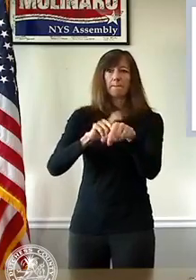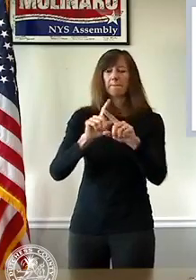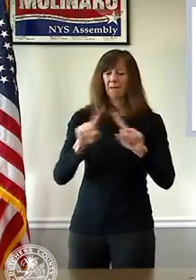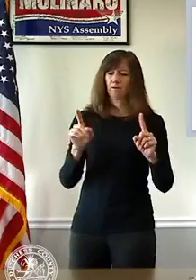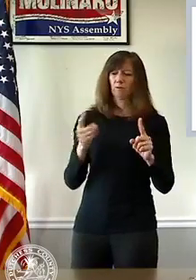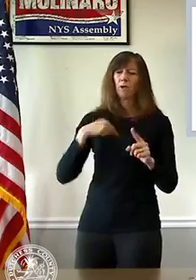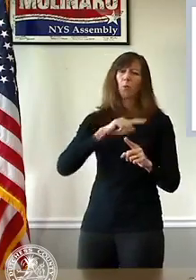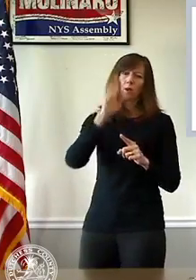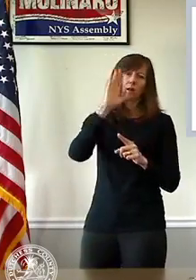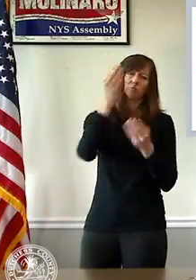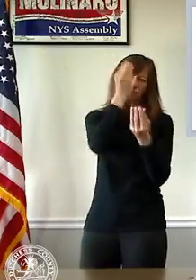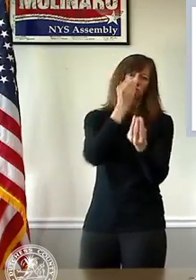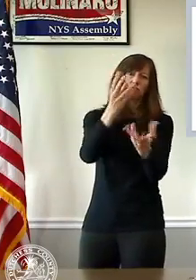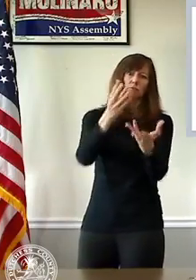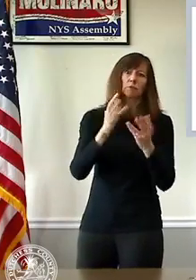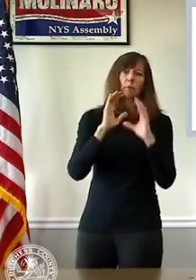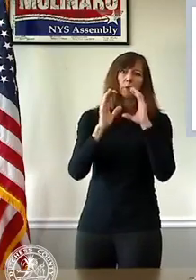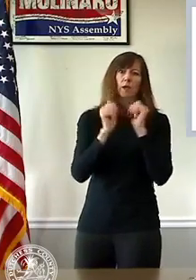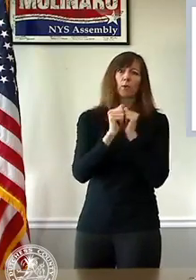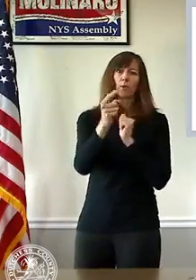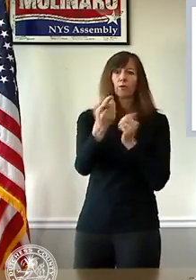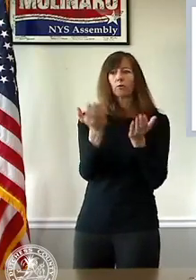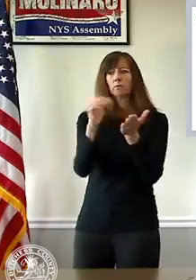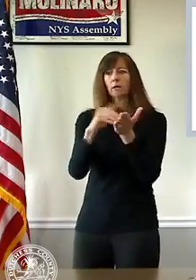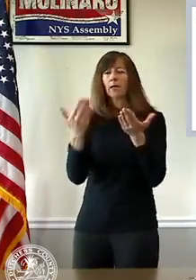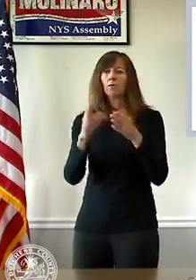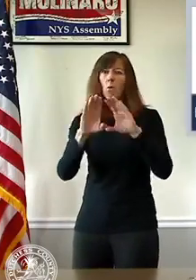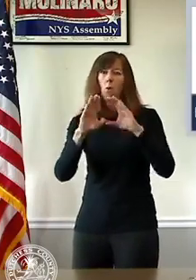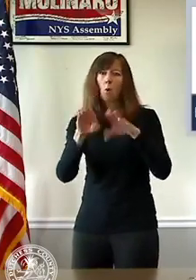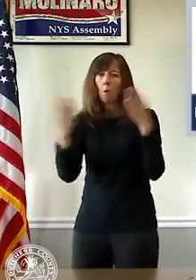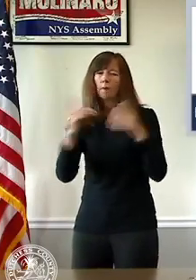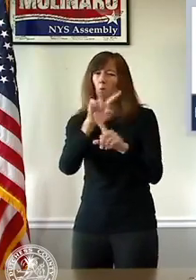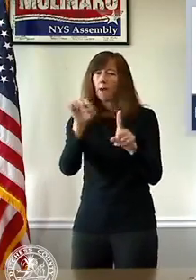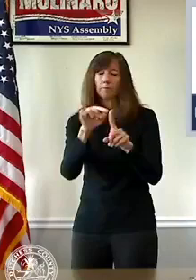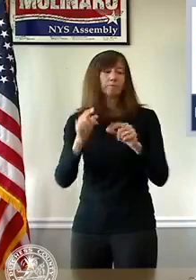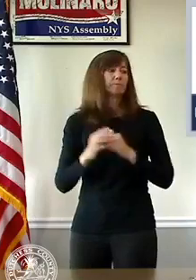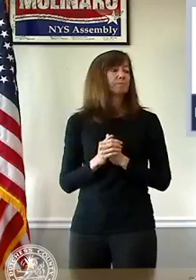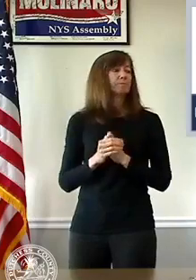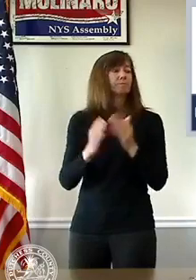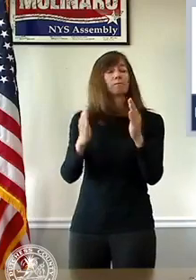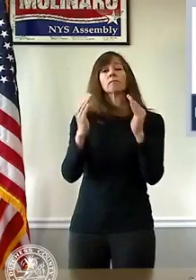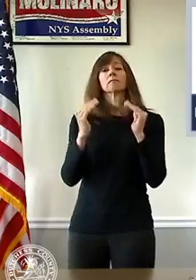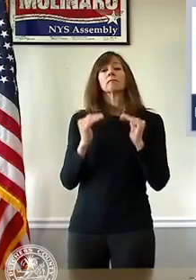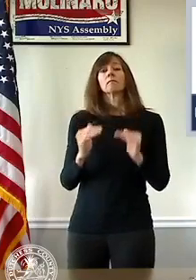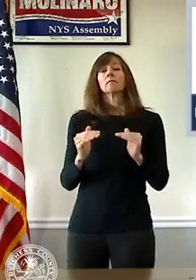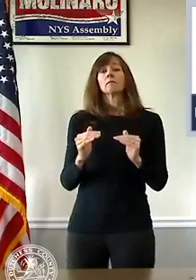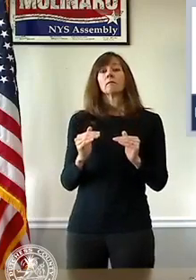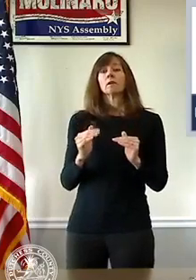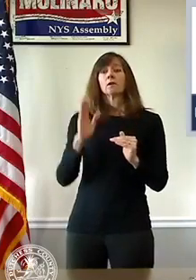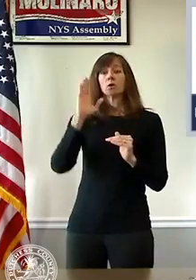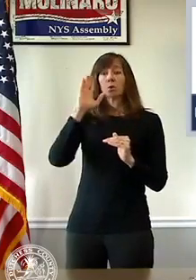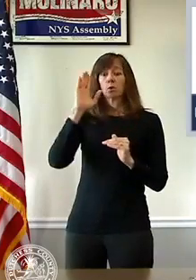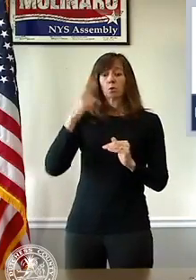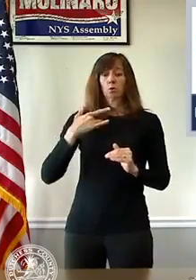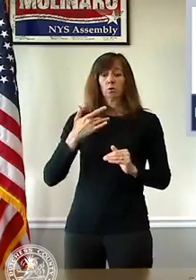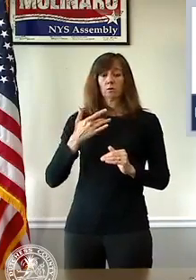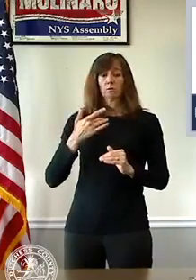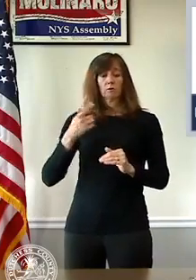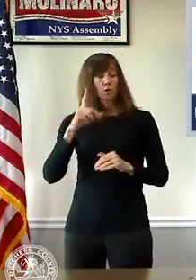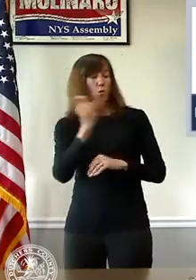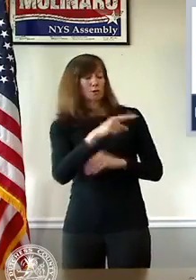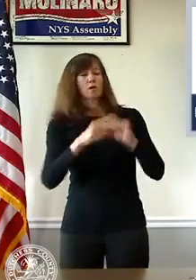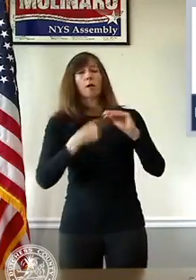when DMVs will reopen. Do we think there will be a spike in cases because of protesting? Well, I mean, in one sense, it is going to